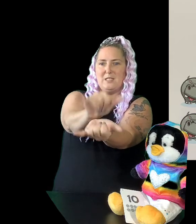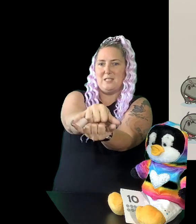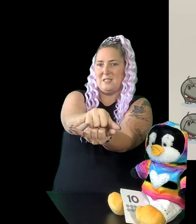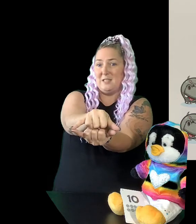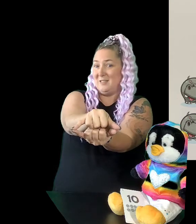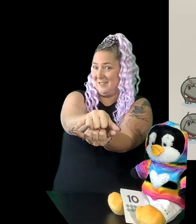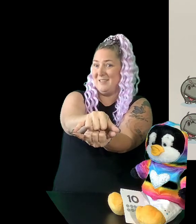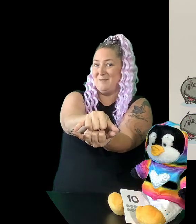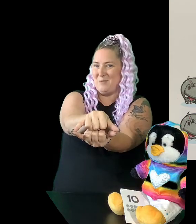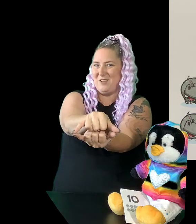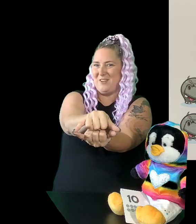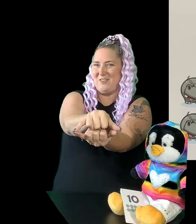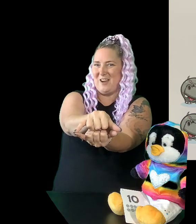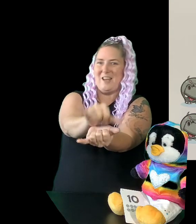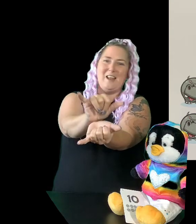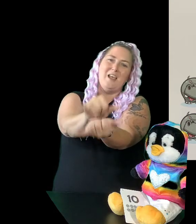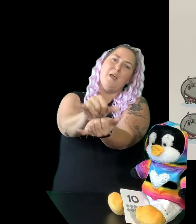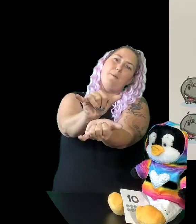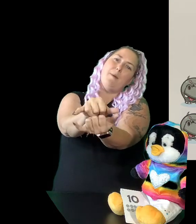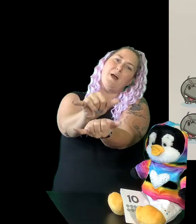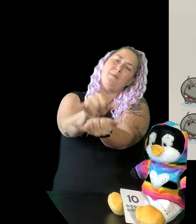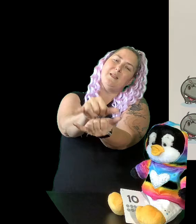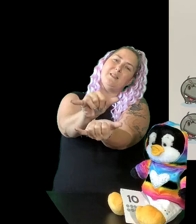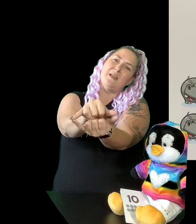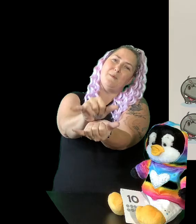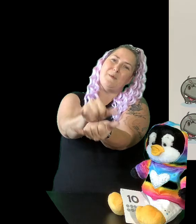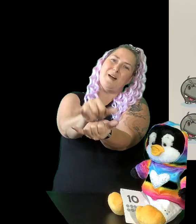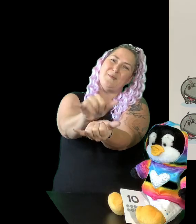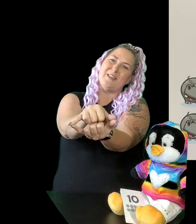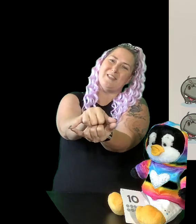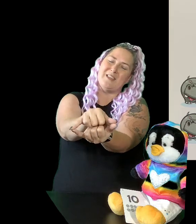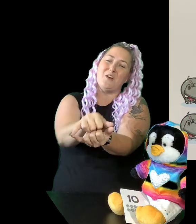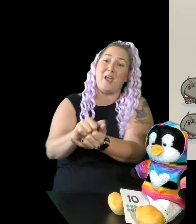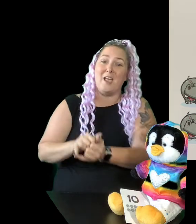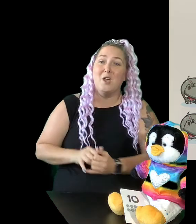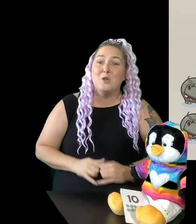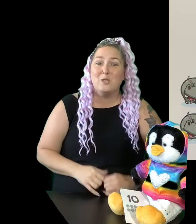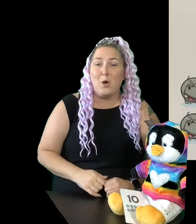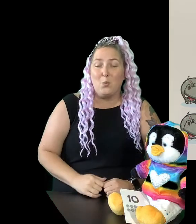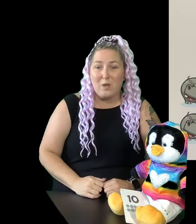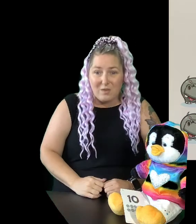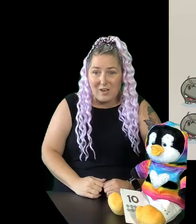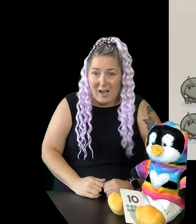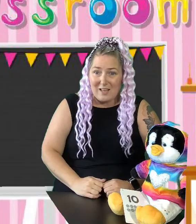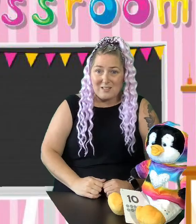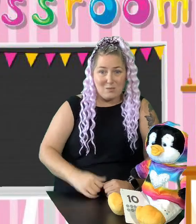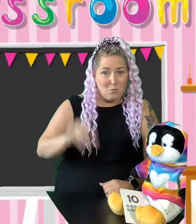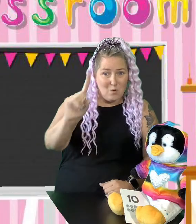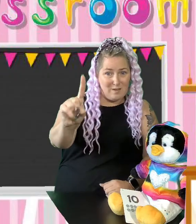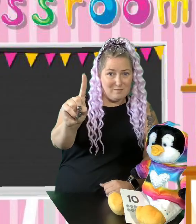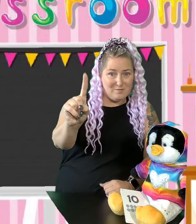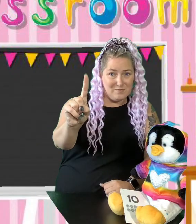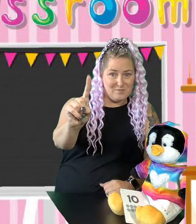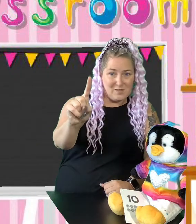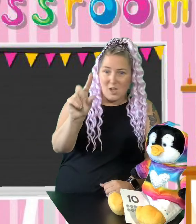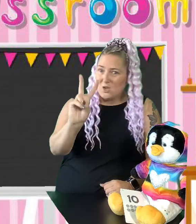Hippopotamus. Pretty fun, right? Hippopotamus, hippopotamus. Okay, so we've got 1,